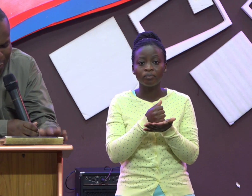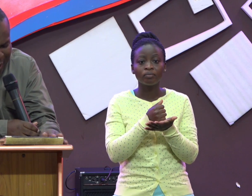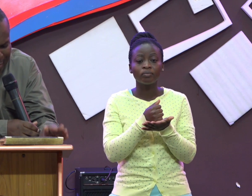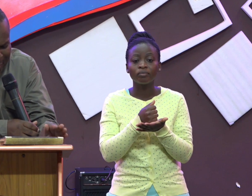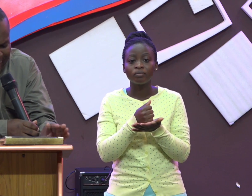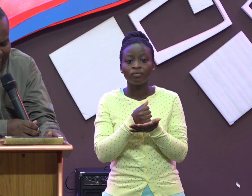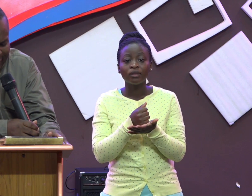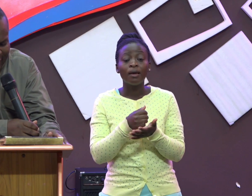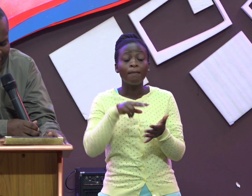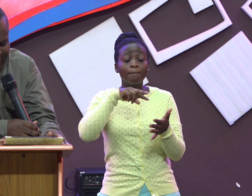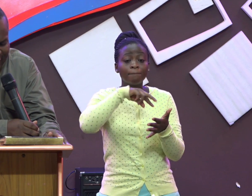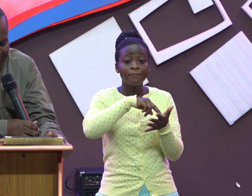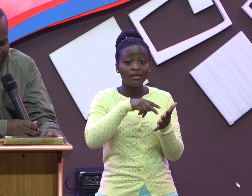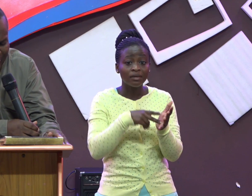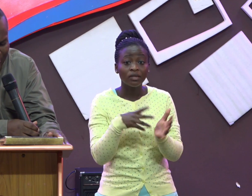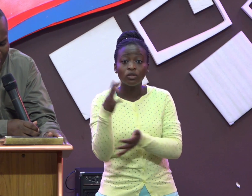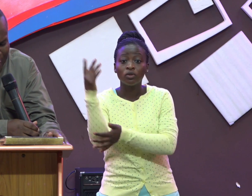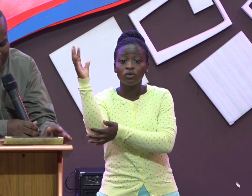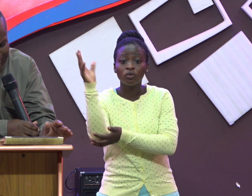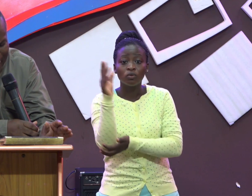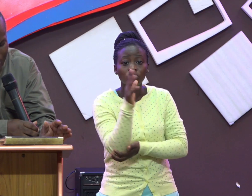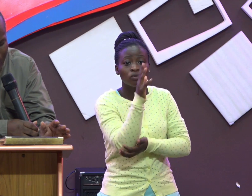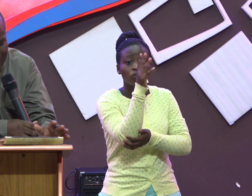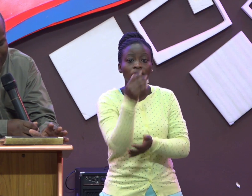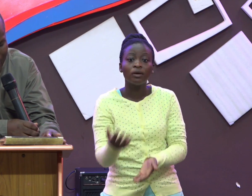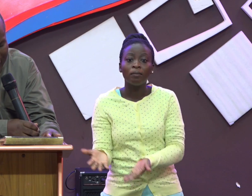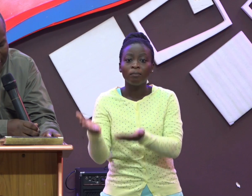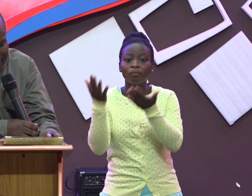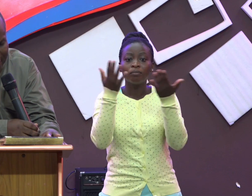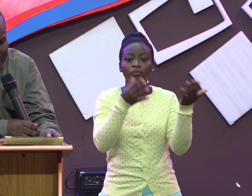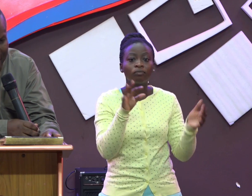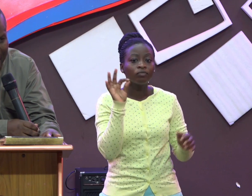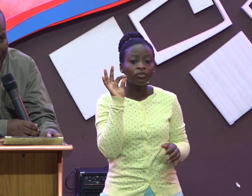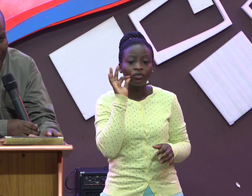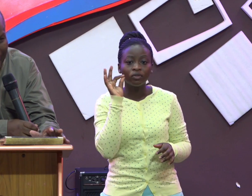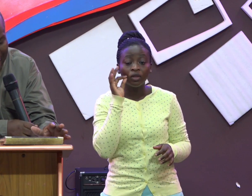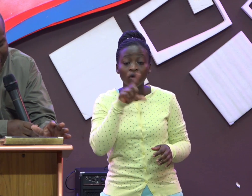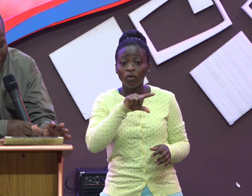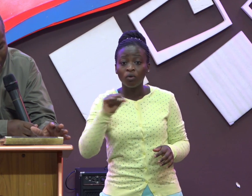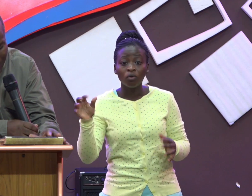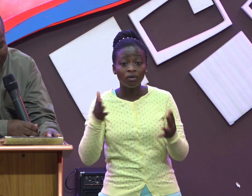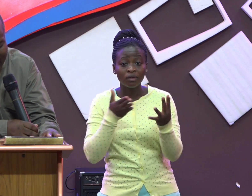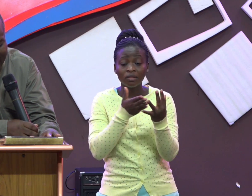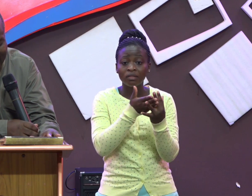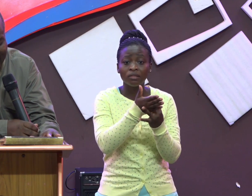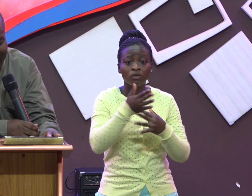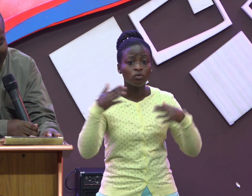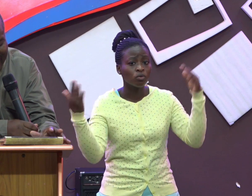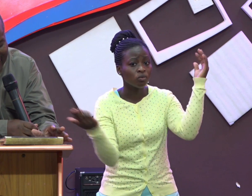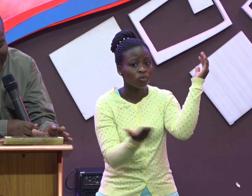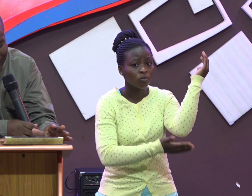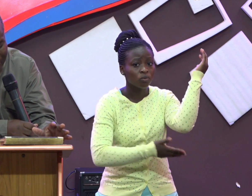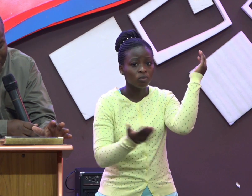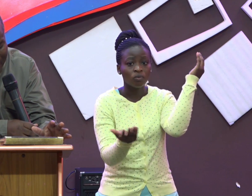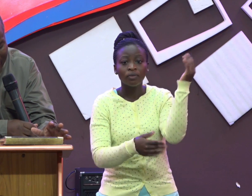Kitegeeza omuti okubala ebibala. It means for a tree to bear a fruit. Guyita mutendero gw'okutemerwa. It goes through the process of being pruned. Negukula. Then it grows.